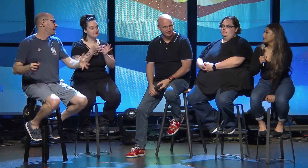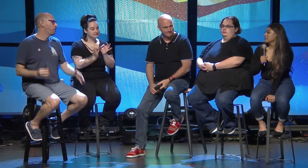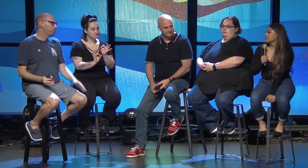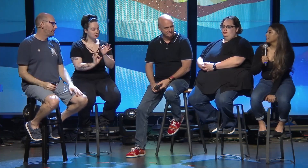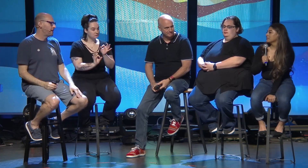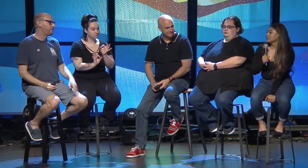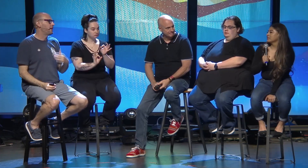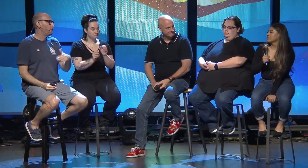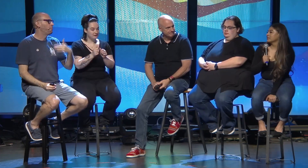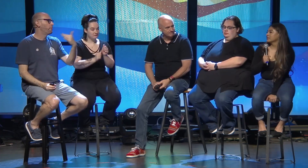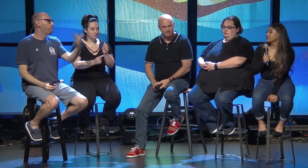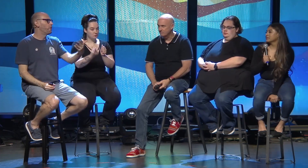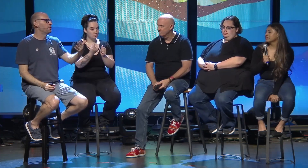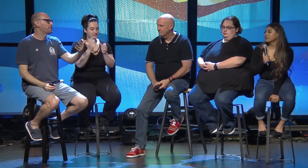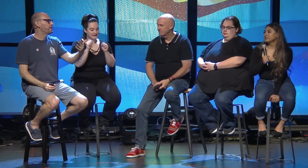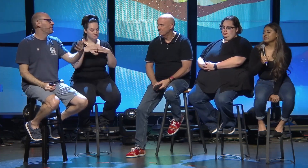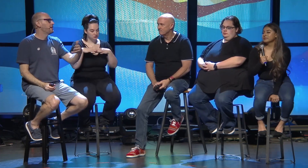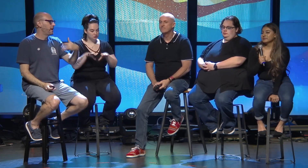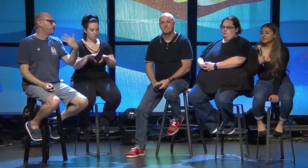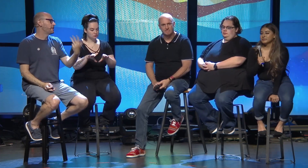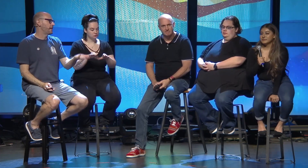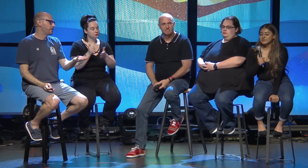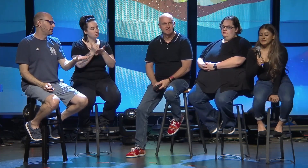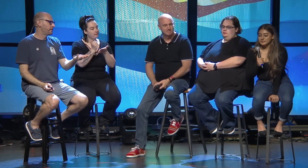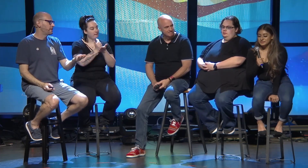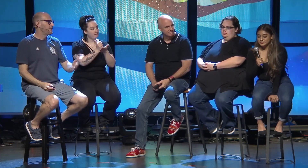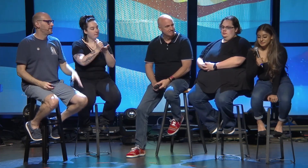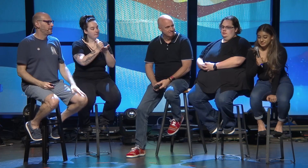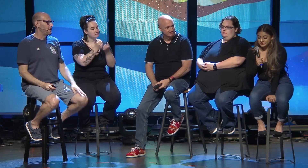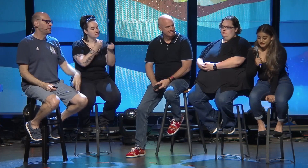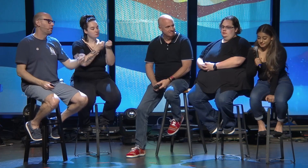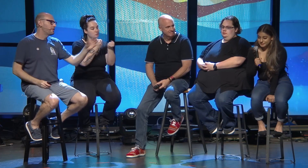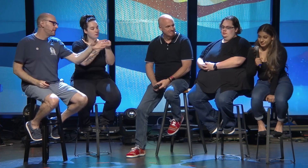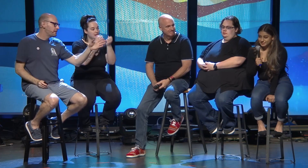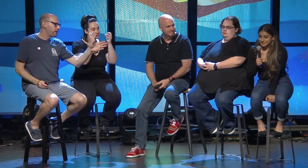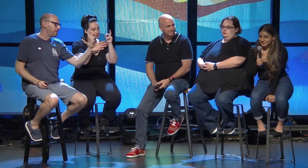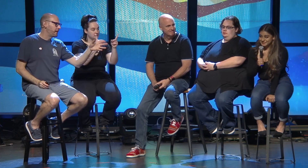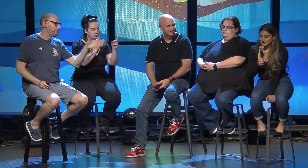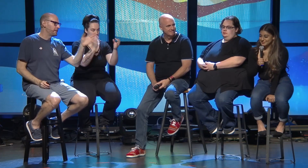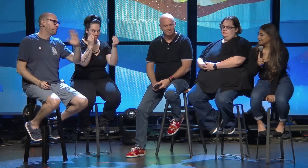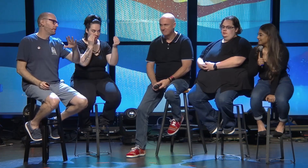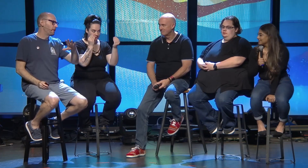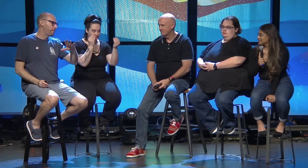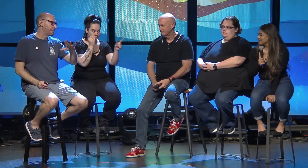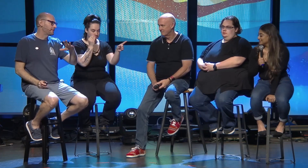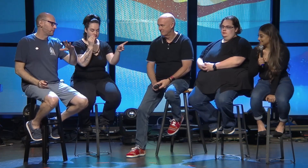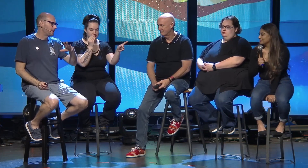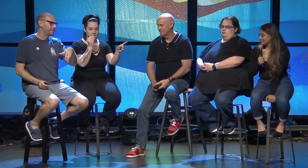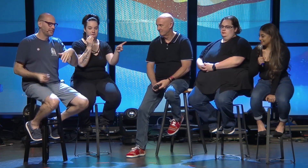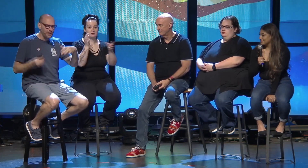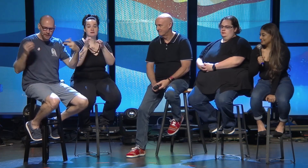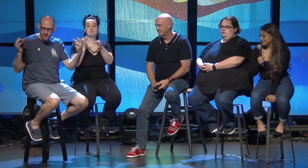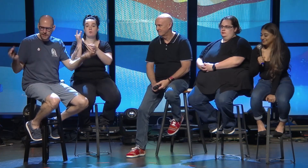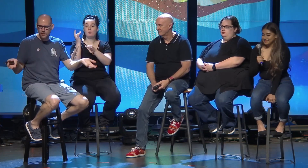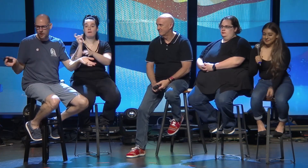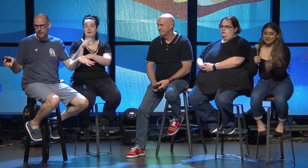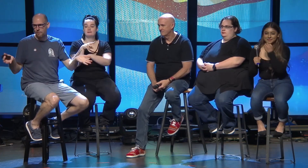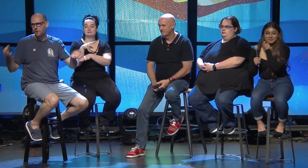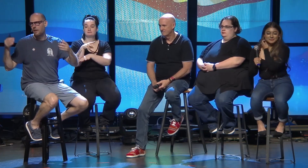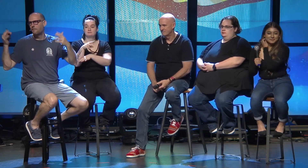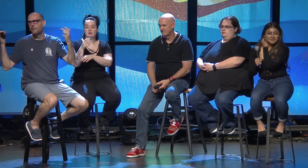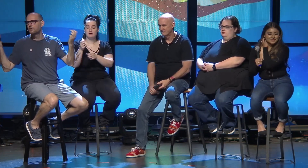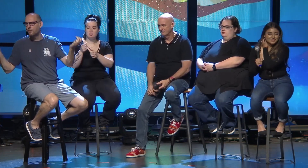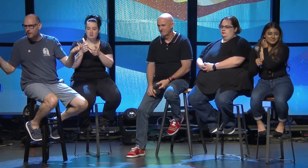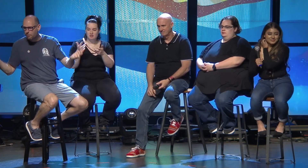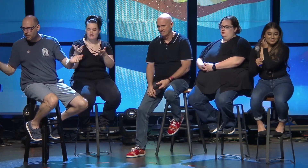their everyday normal life to help promote education? All right, so while you think about that, I'm going to explain why I'm asking the question, because a lot of us get caught